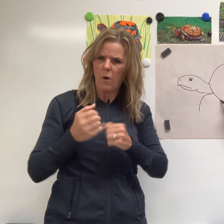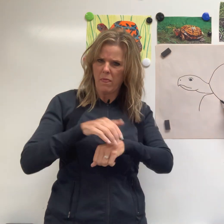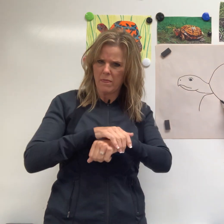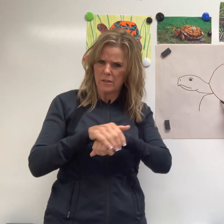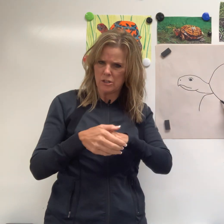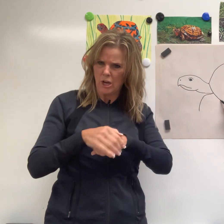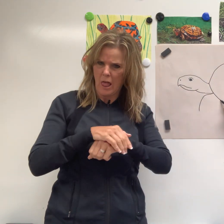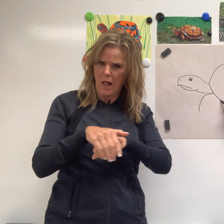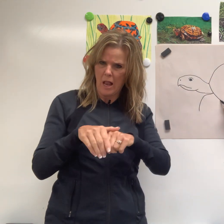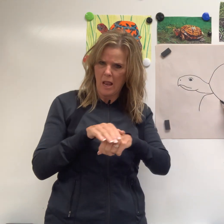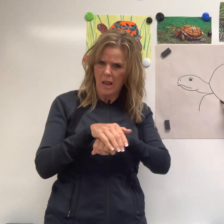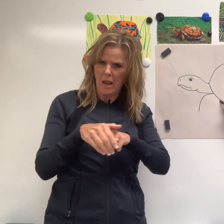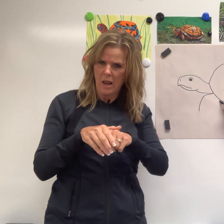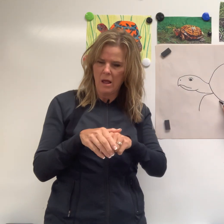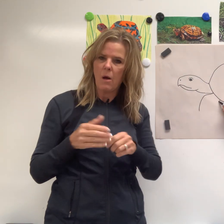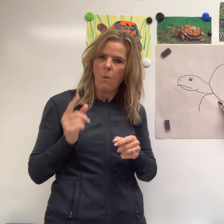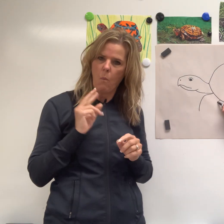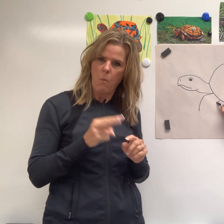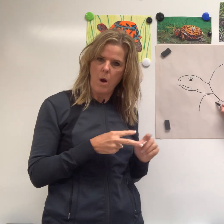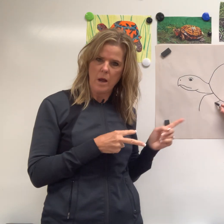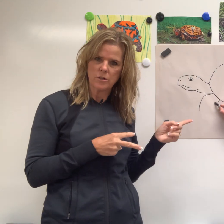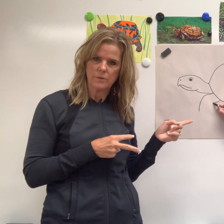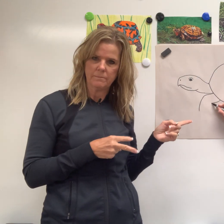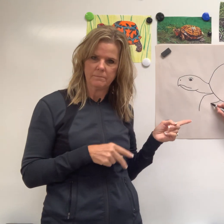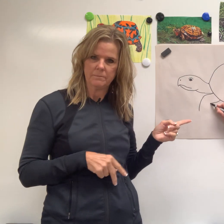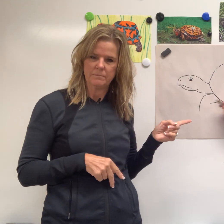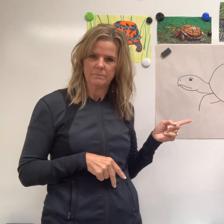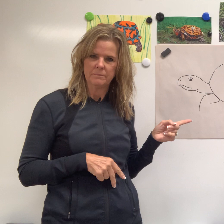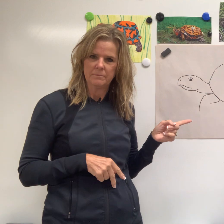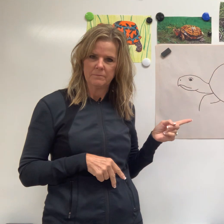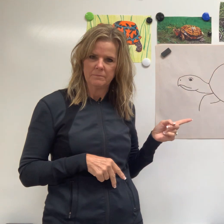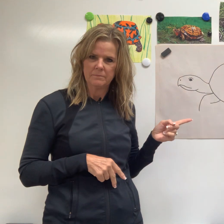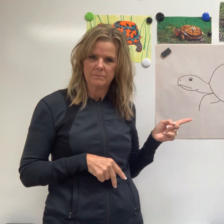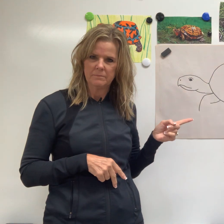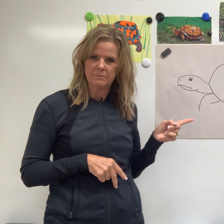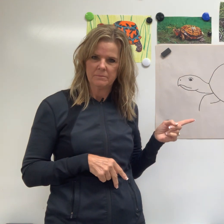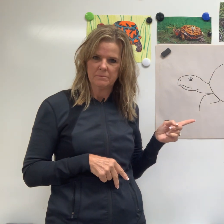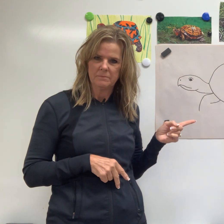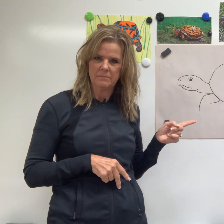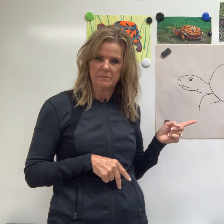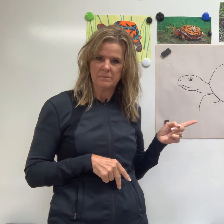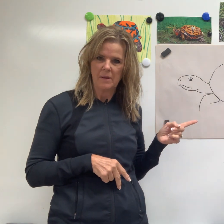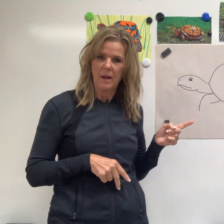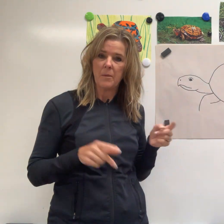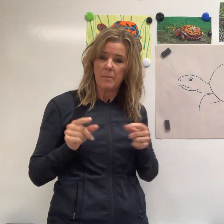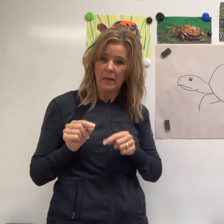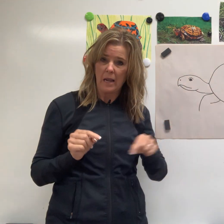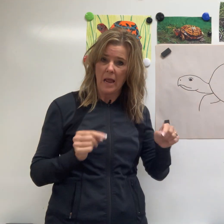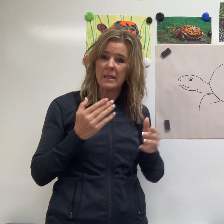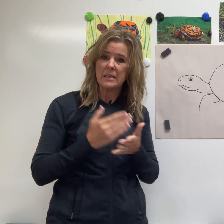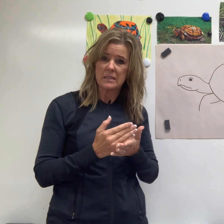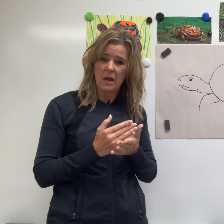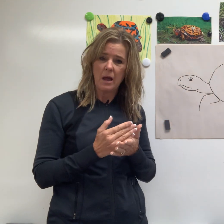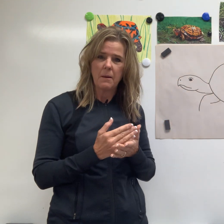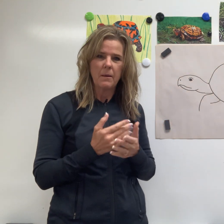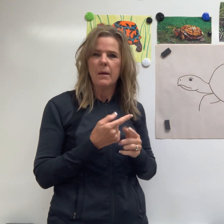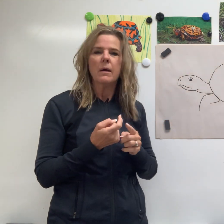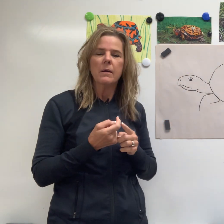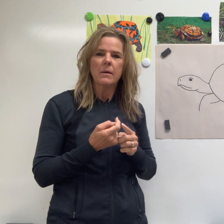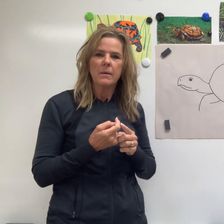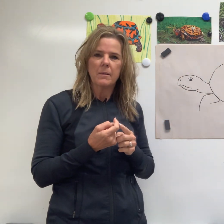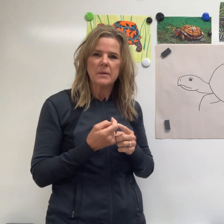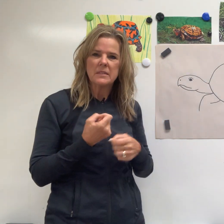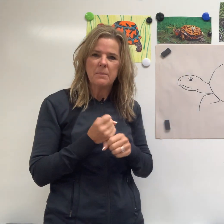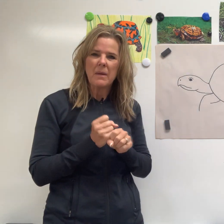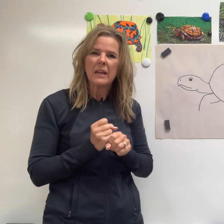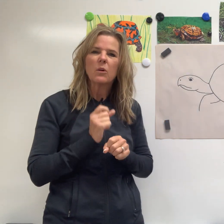Watch. I'm gonna start a curve line that comes over just a little ways, and then I'm gonna stop because it's gonna bend down. And to